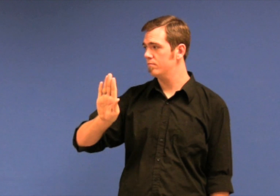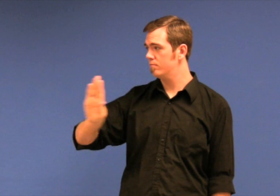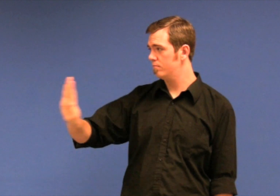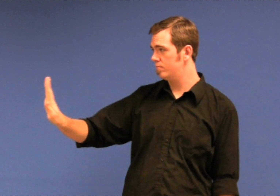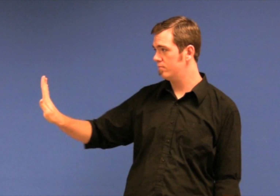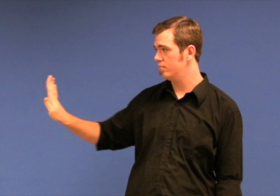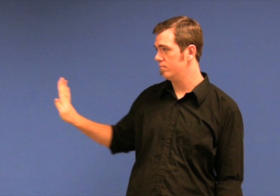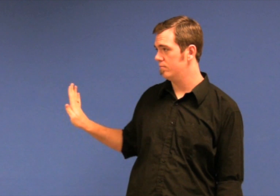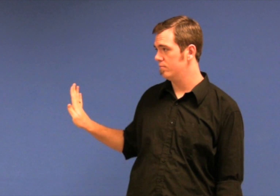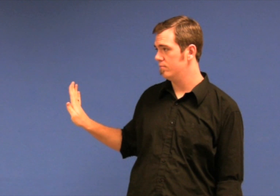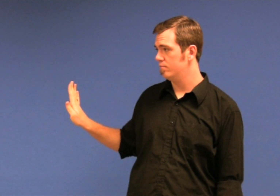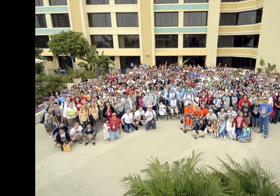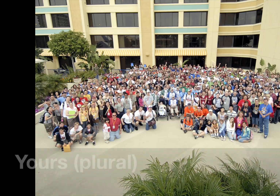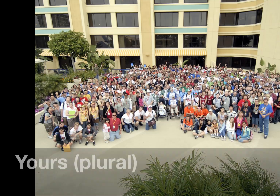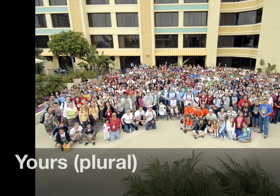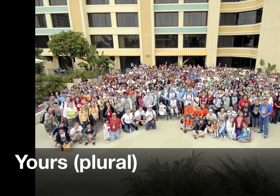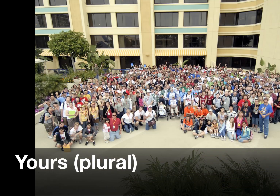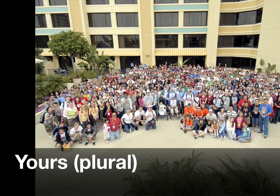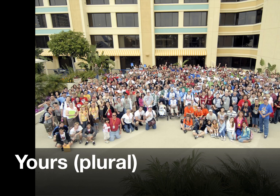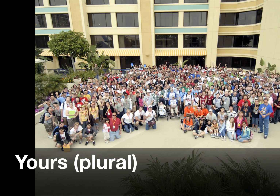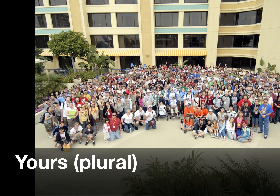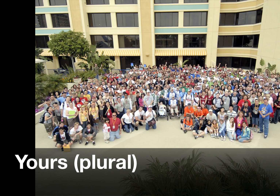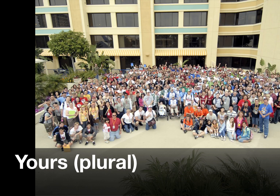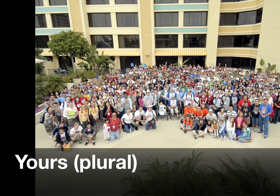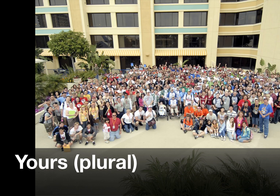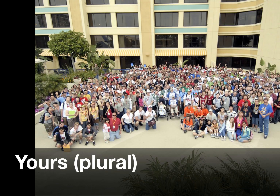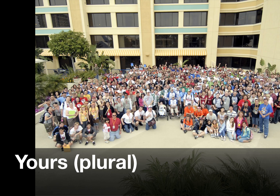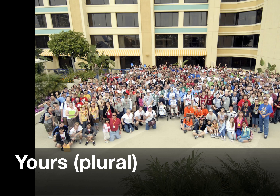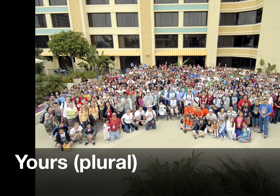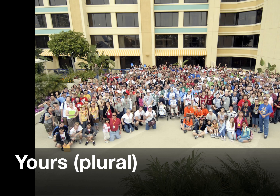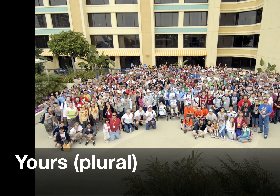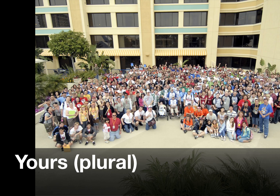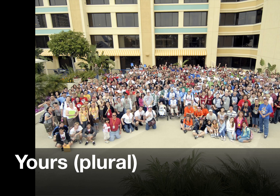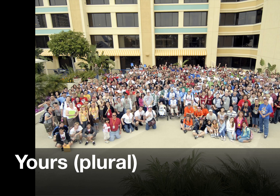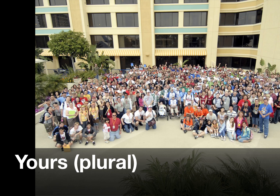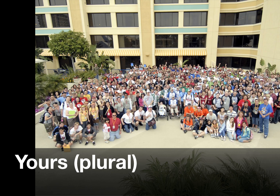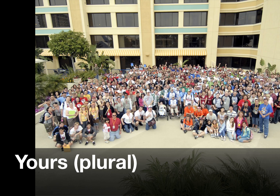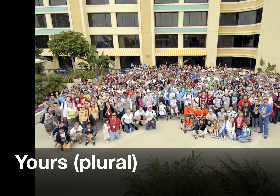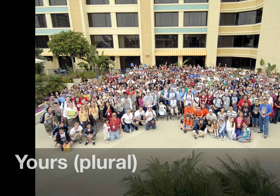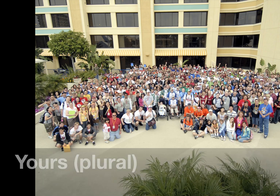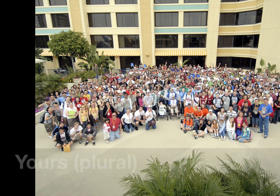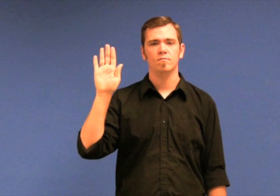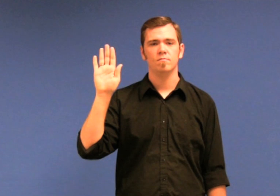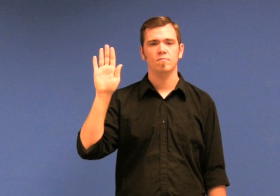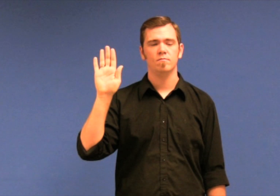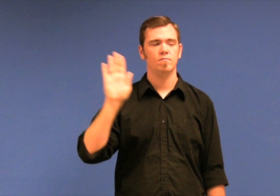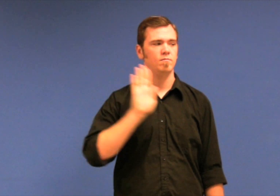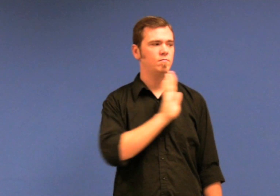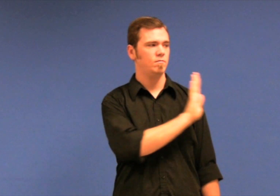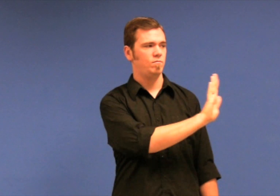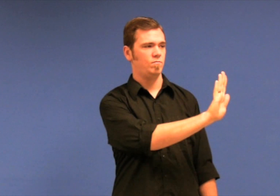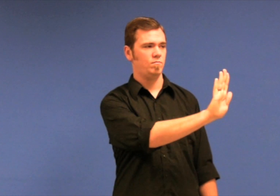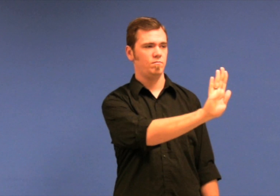Theirs. Now the sign for yours is in everyone in the classrooms is yours.